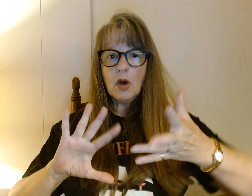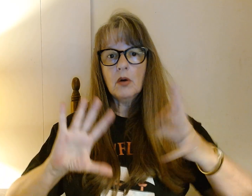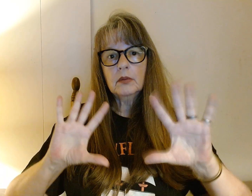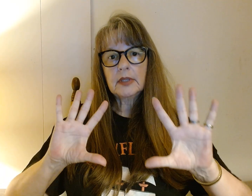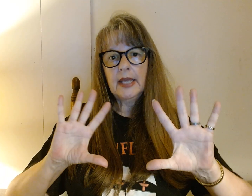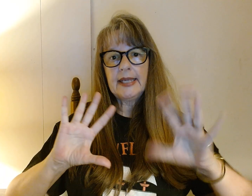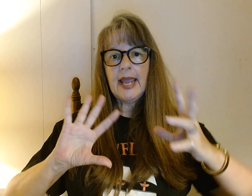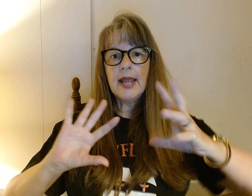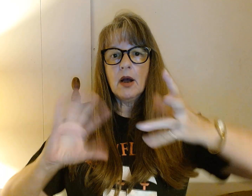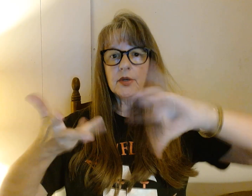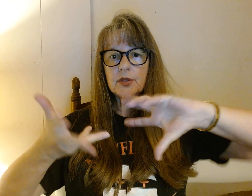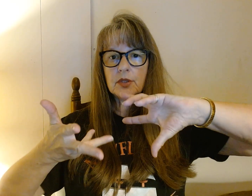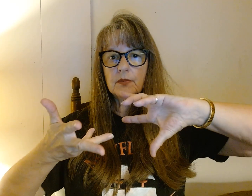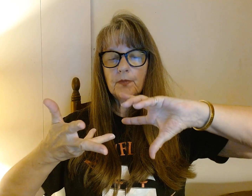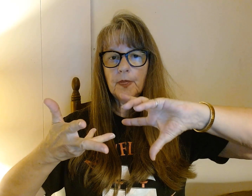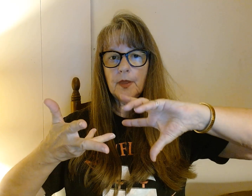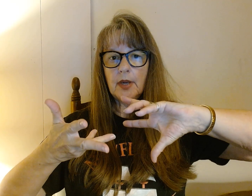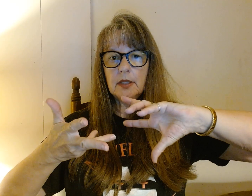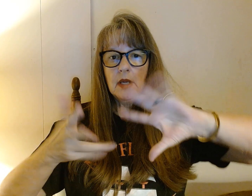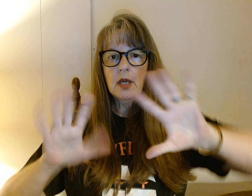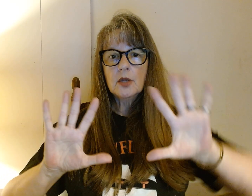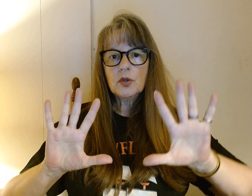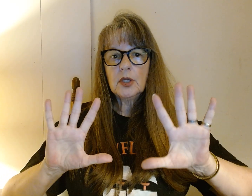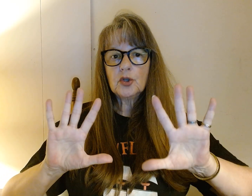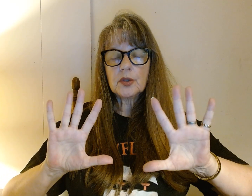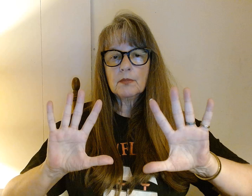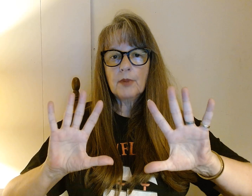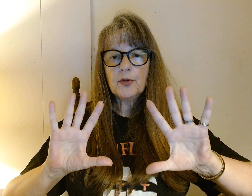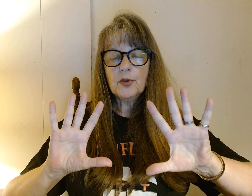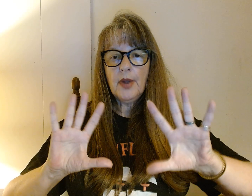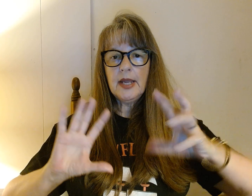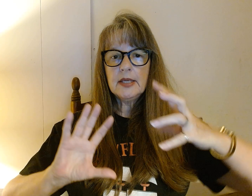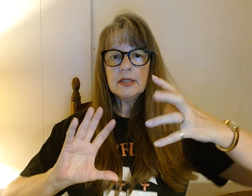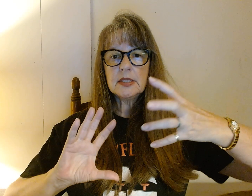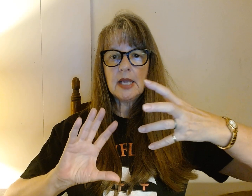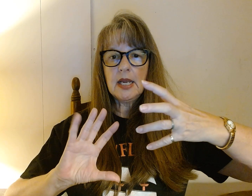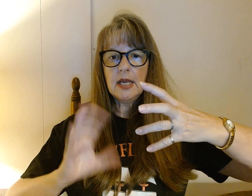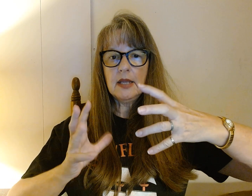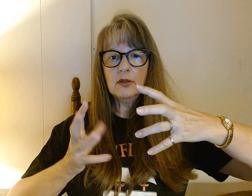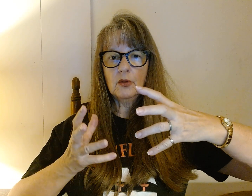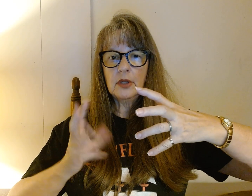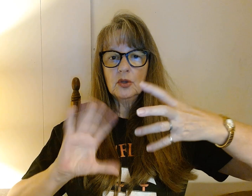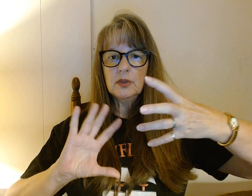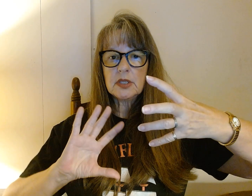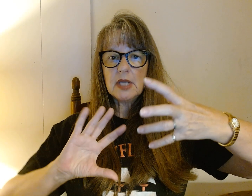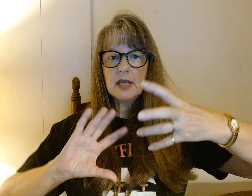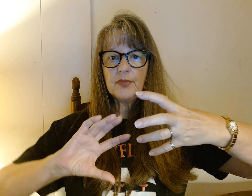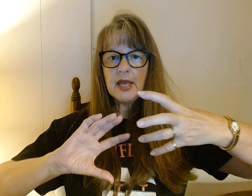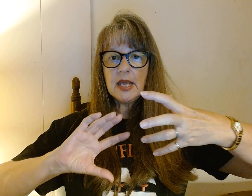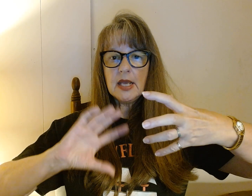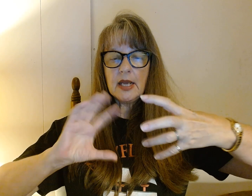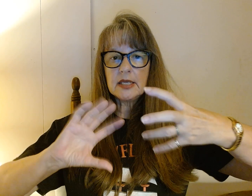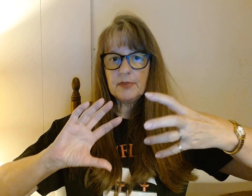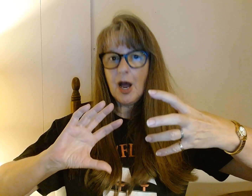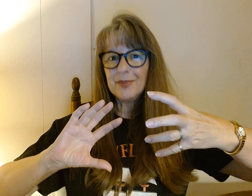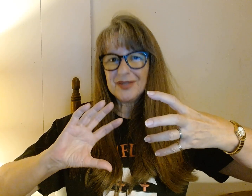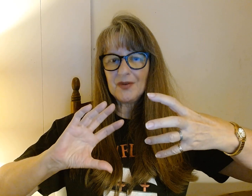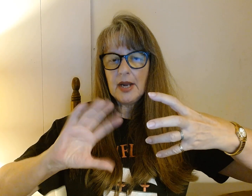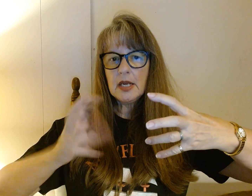all like chaos, right? So you get both of your hands and they're doing the same thing except the opposite, right?